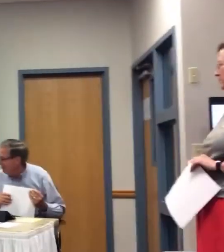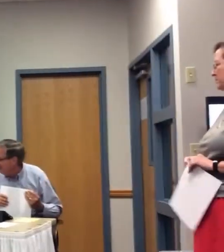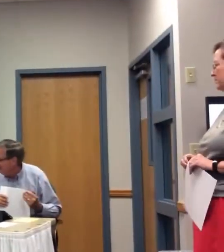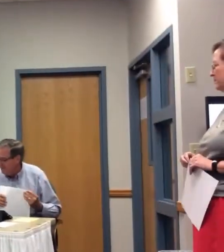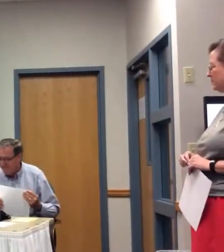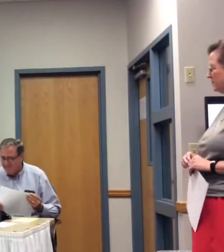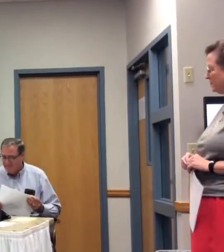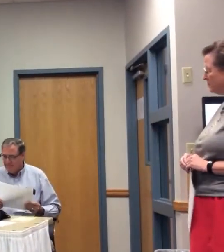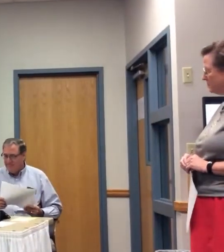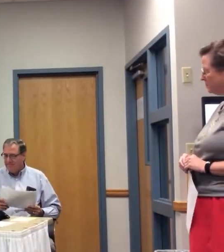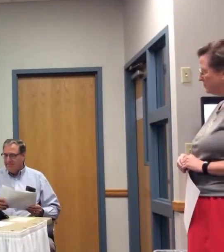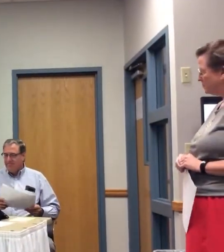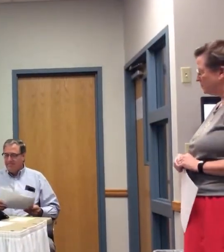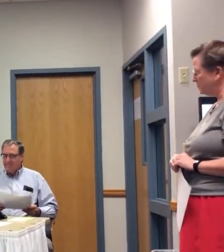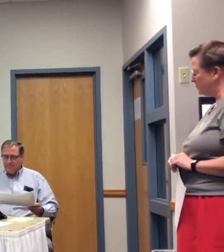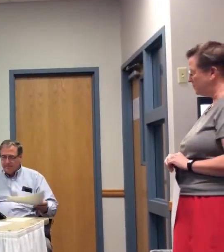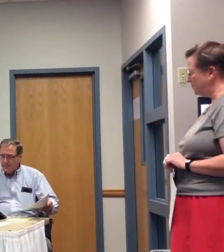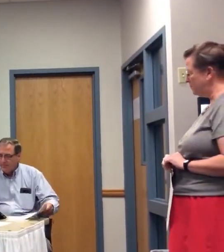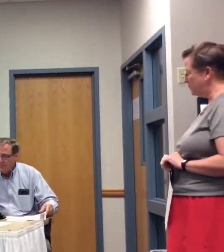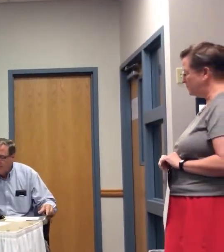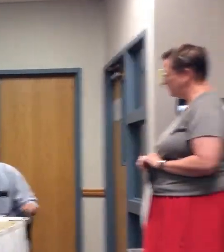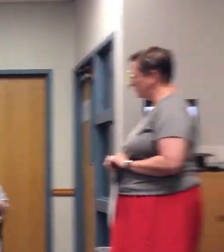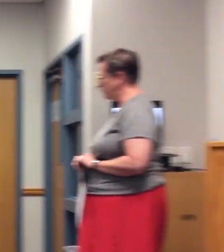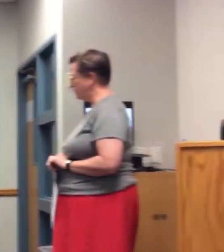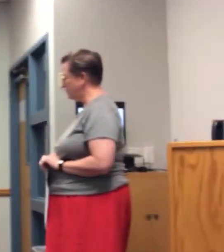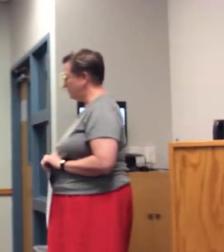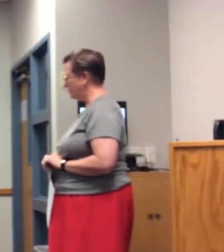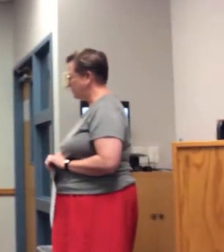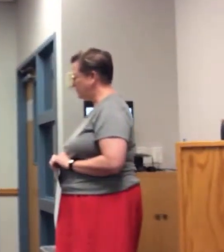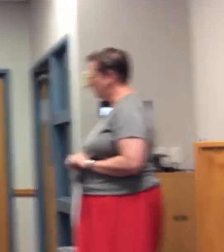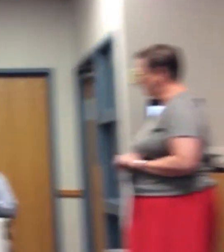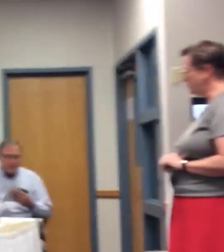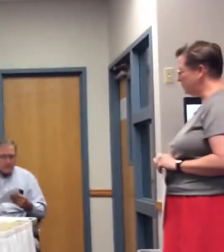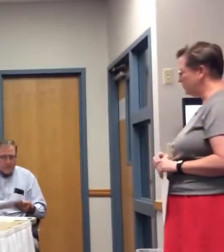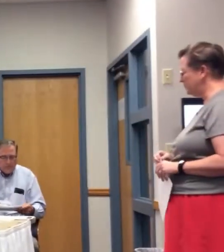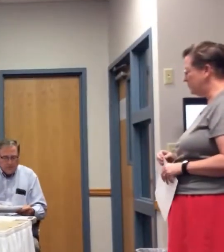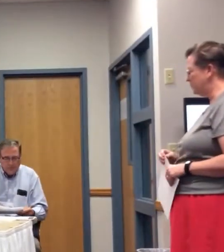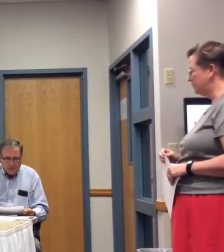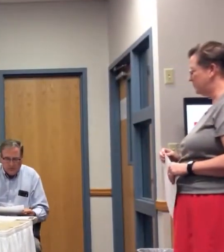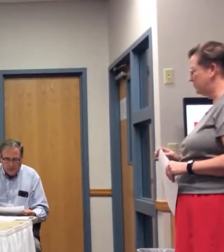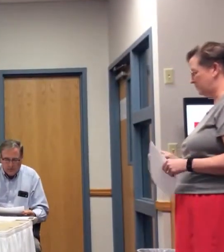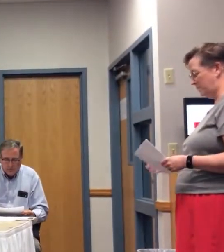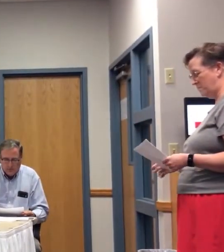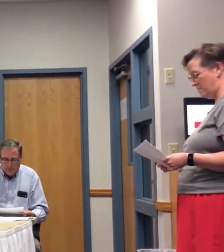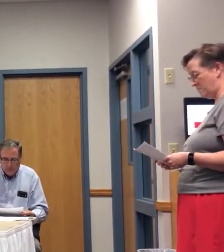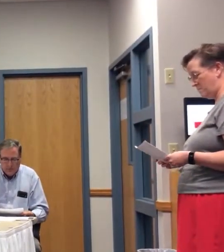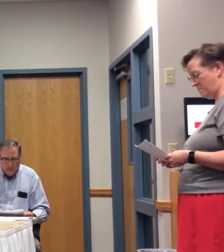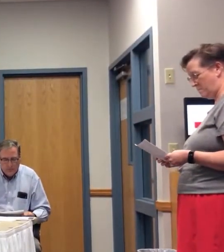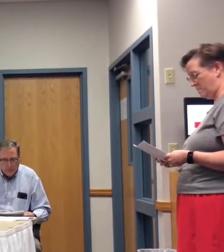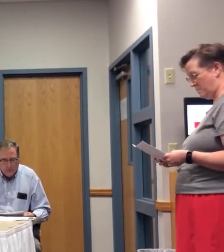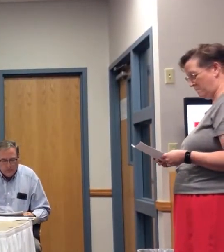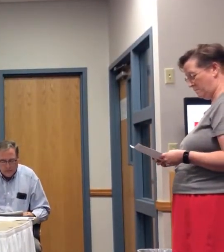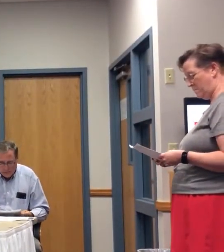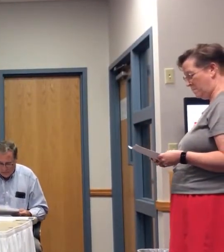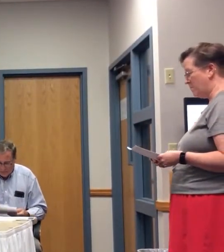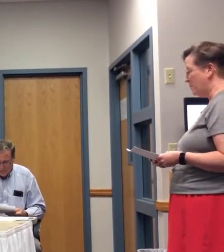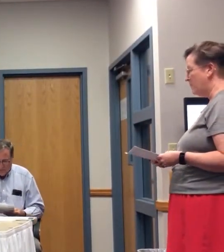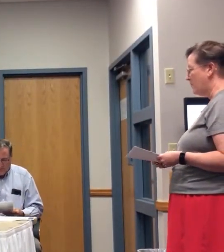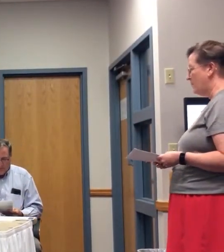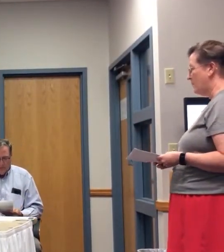Can you explain, I guess I don't understand the no, that first box, the no